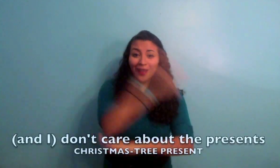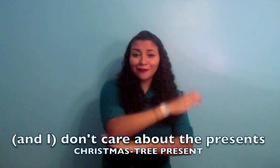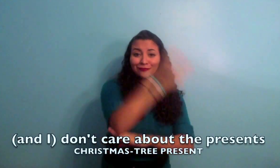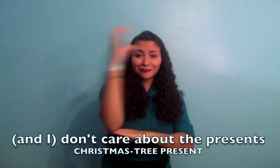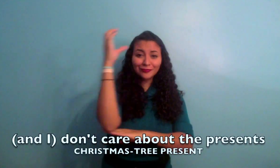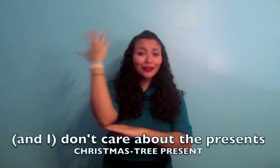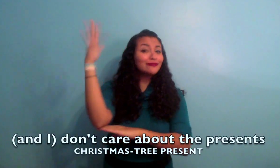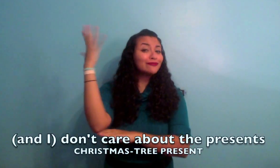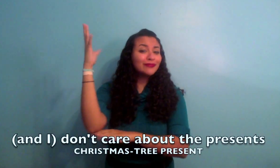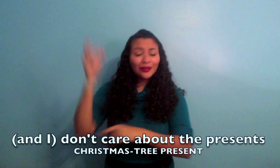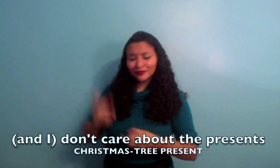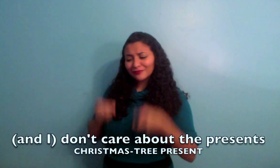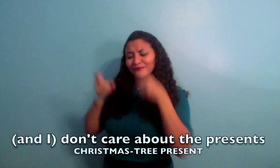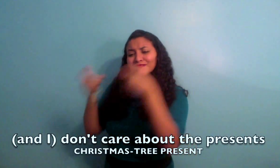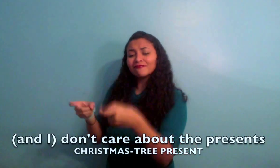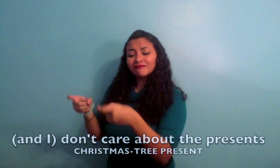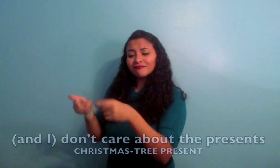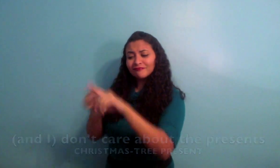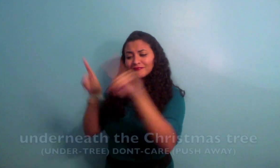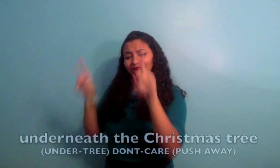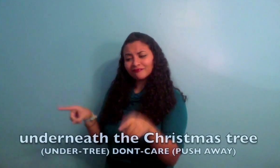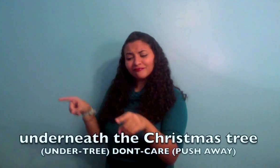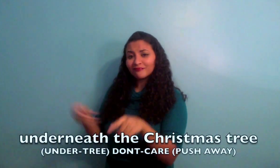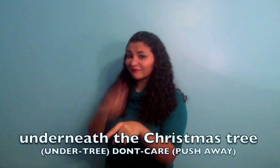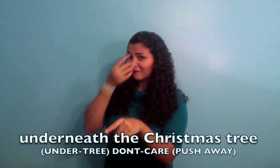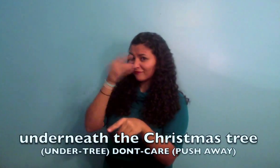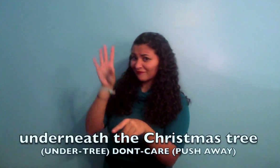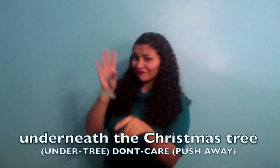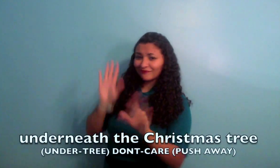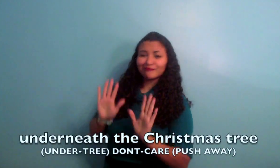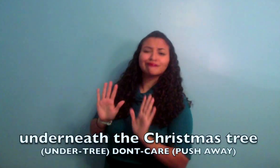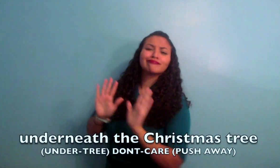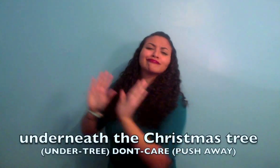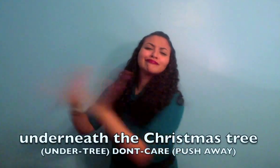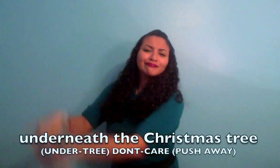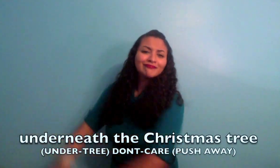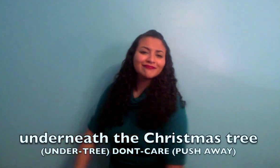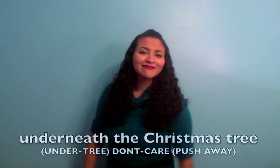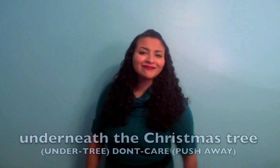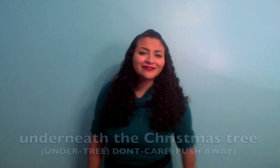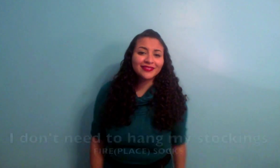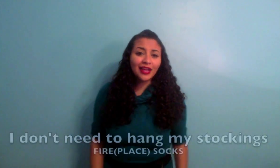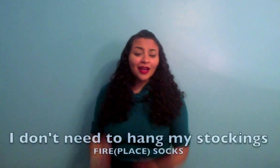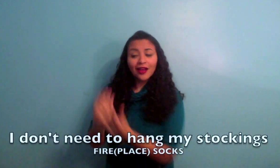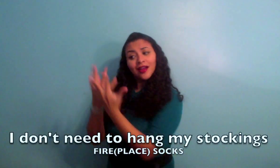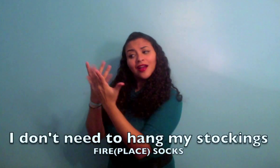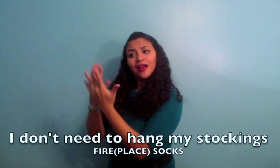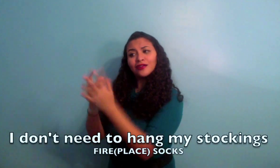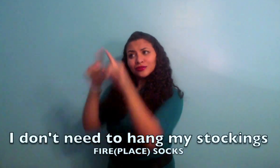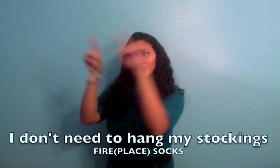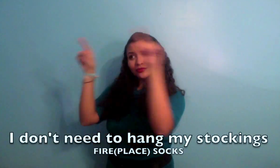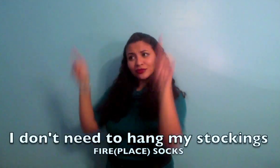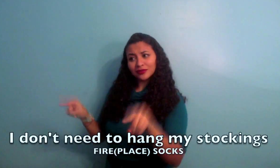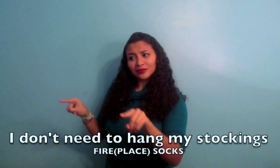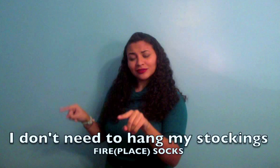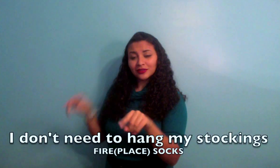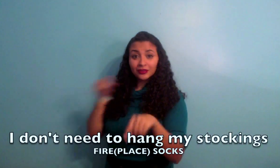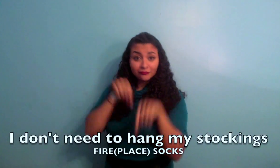care about the presents Underneath the Christmas tree I don't need to end my